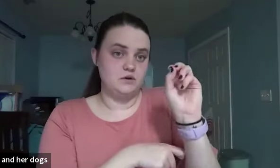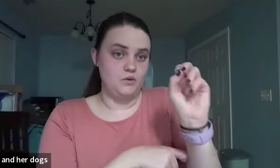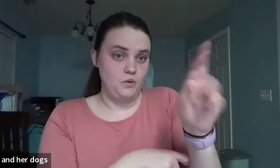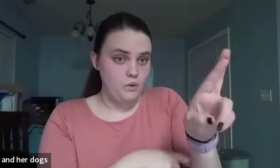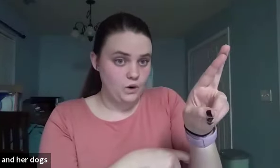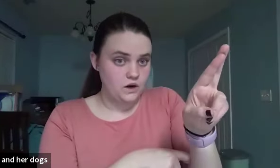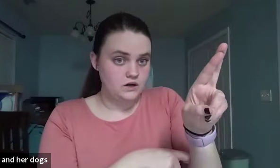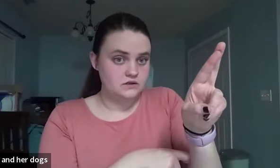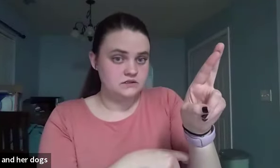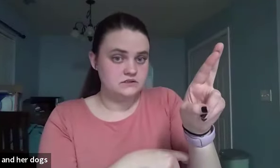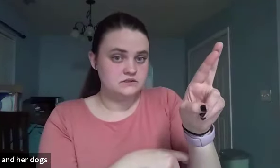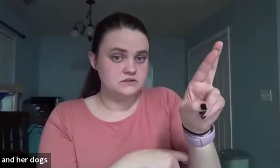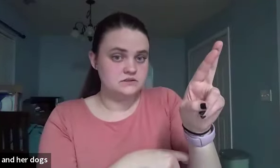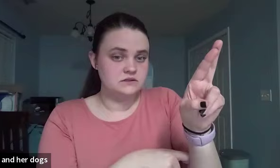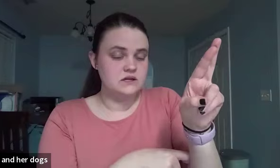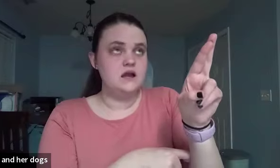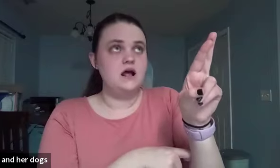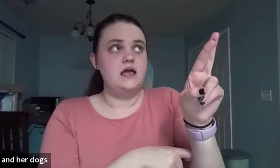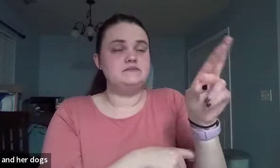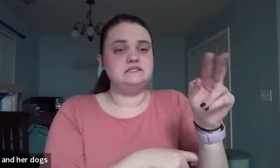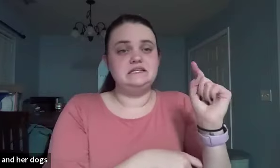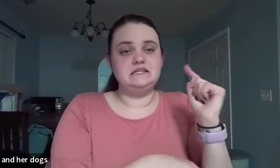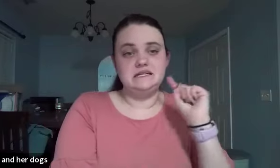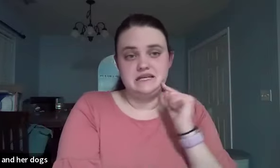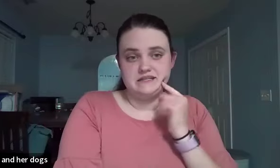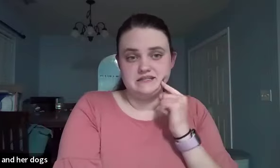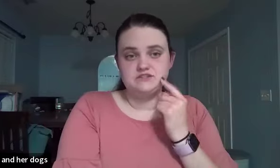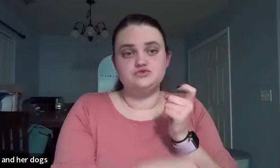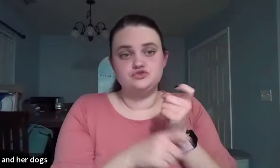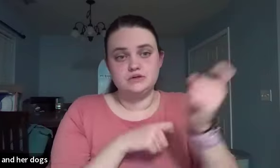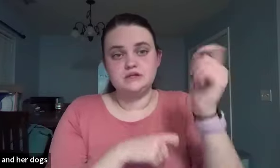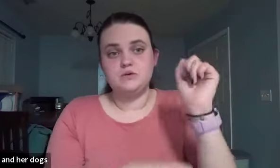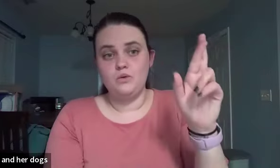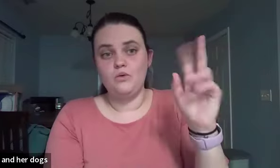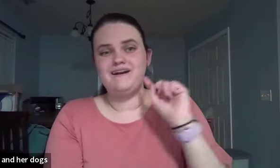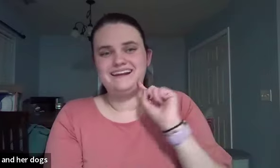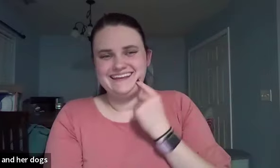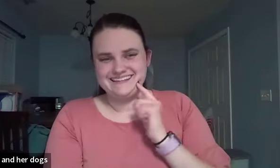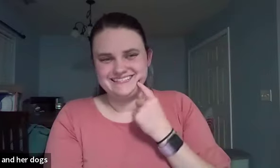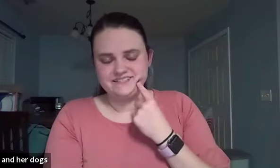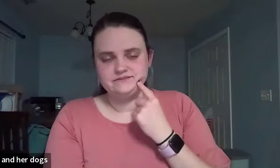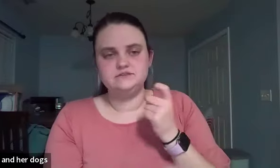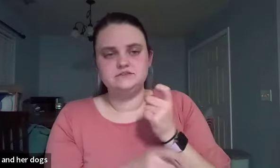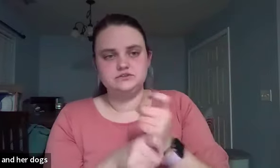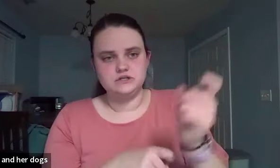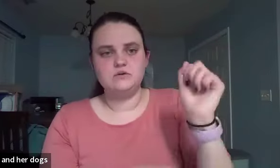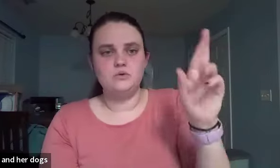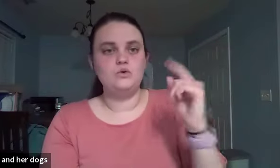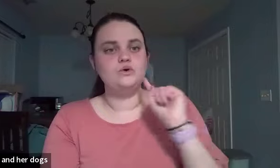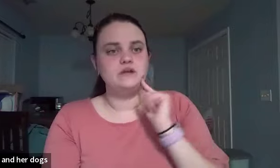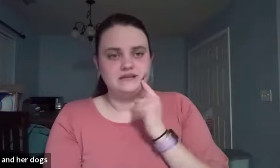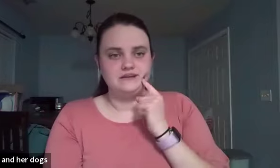fingerspell or, and I've seen candy. So trick or candy, trick or